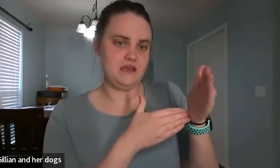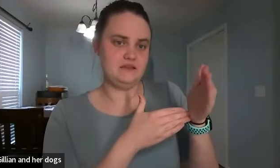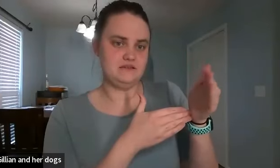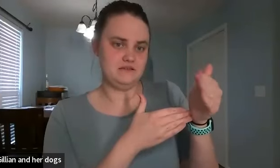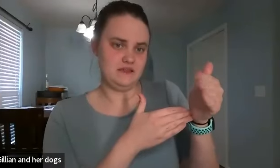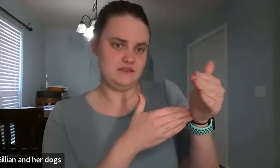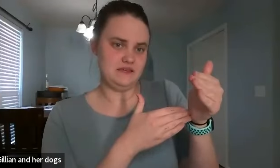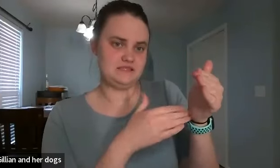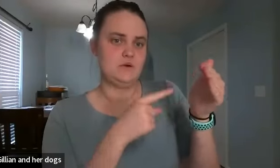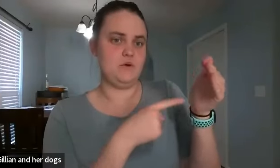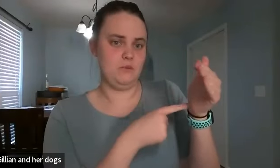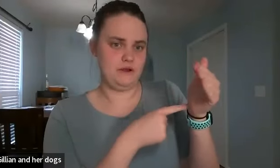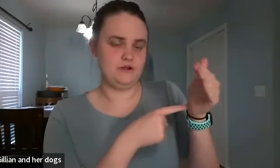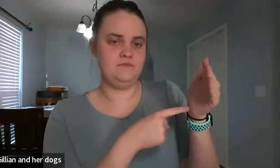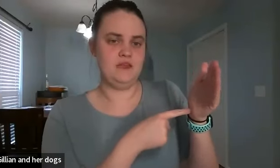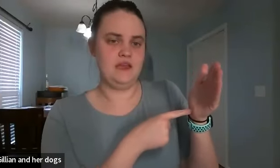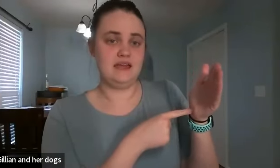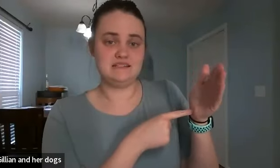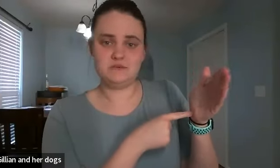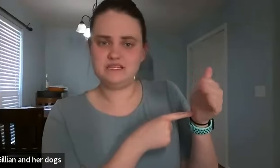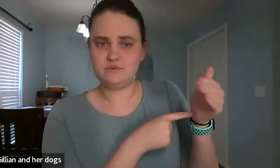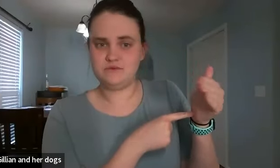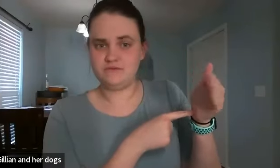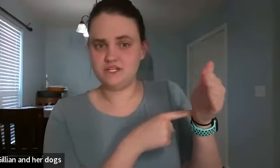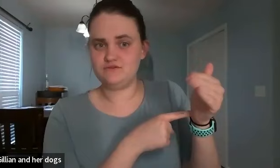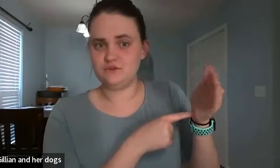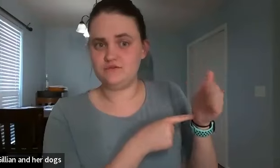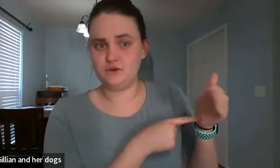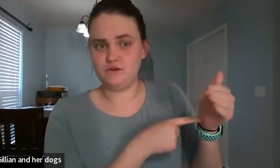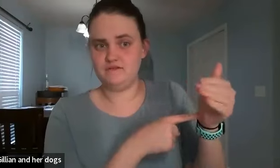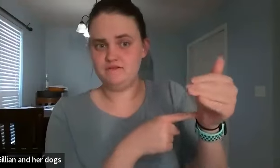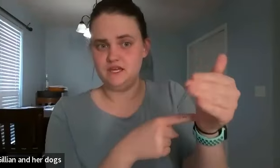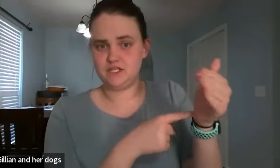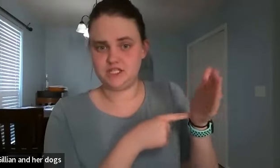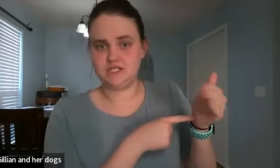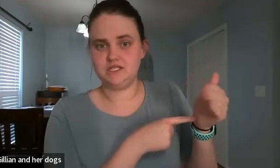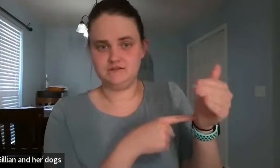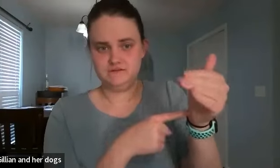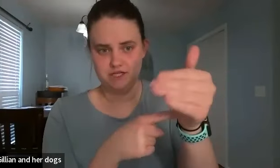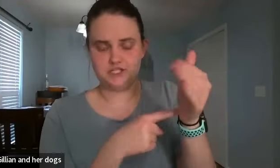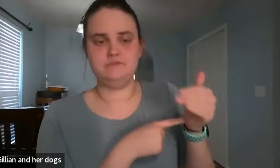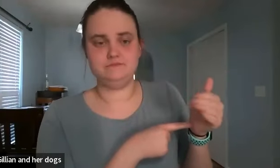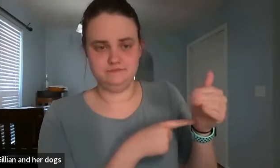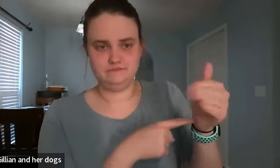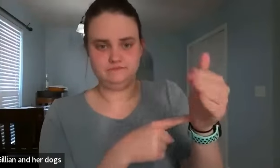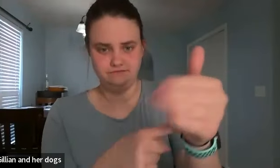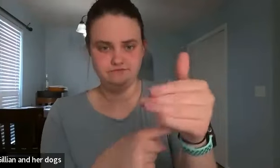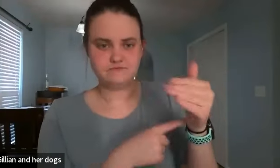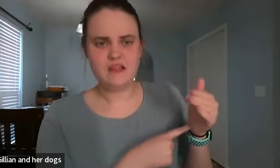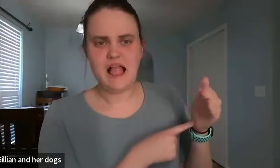hand like this or a pointer. And it's like we did with fish for the food. Fish. Fish. I